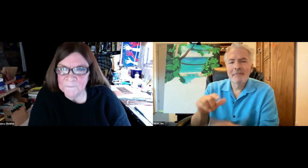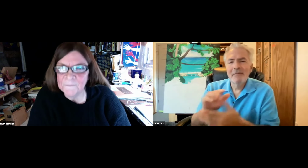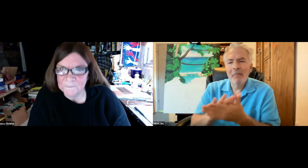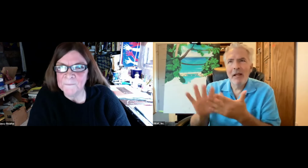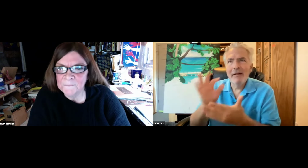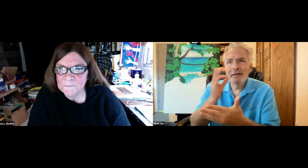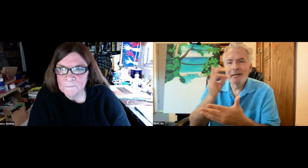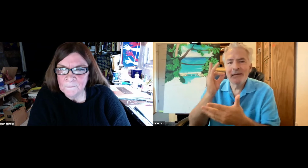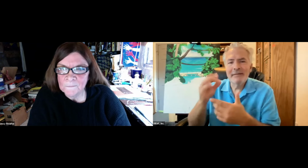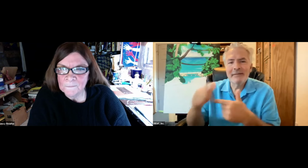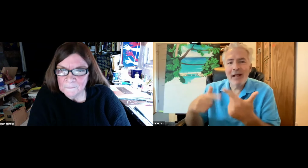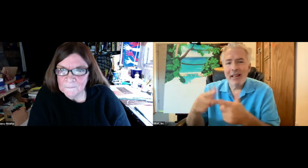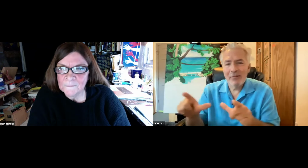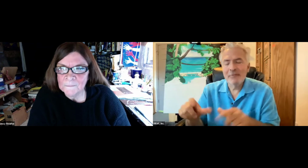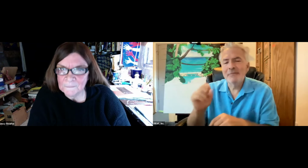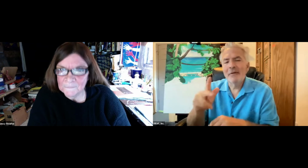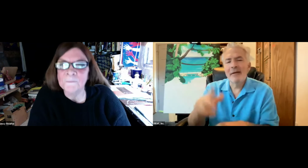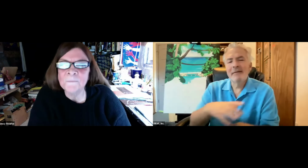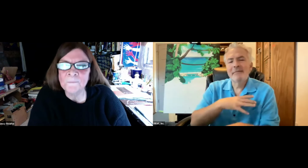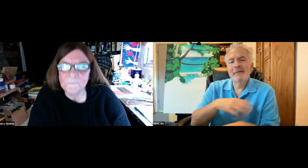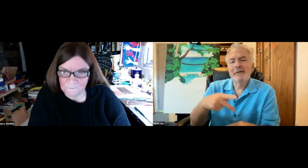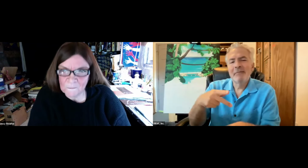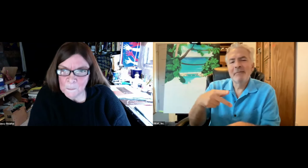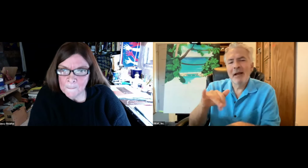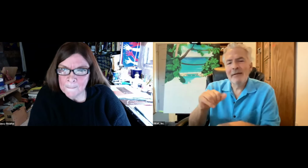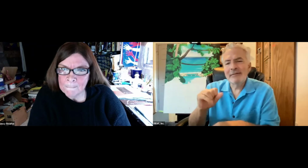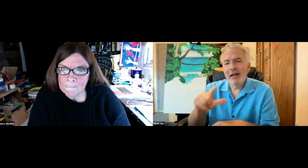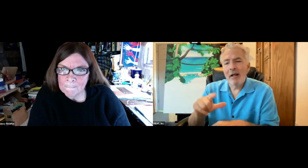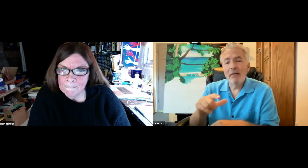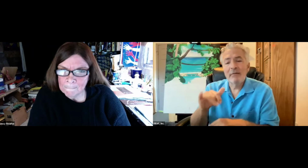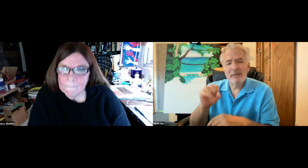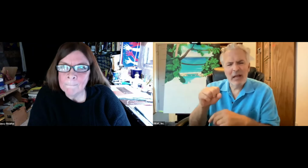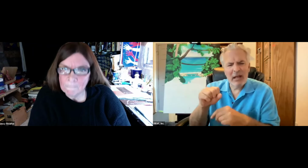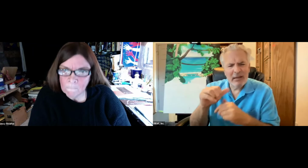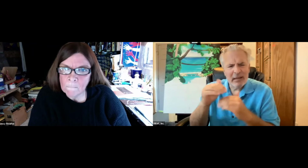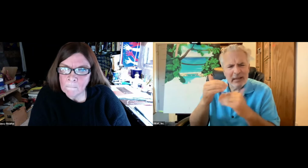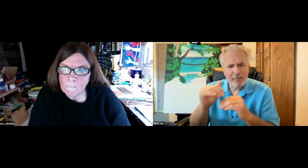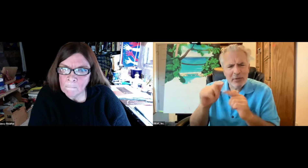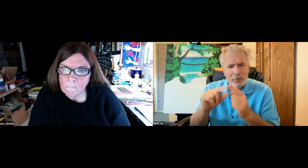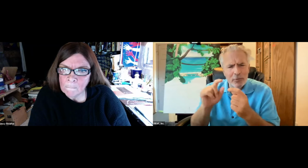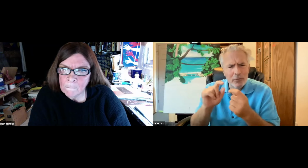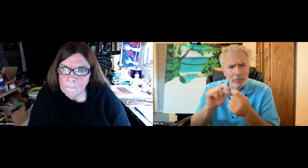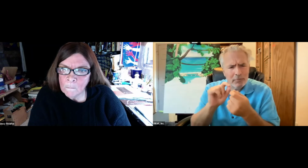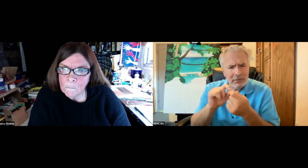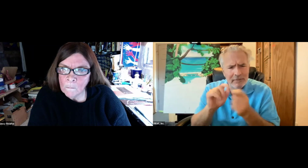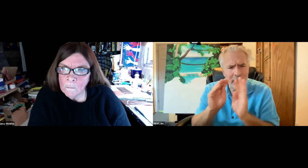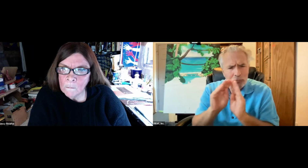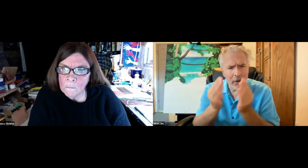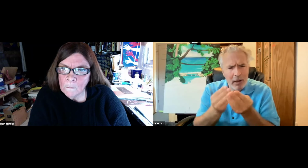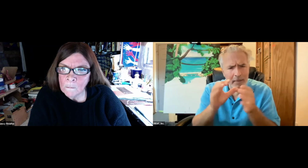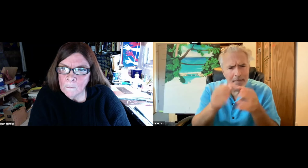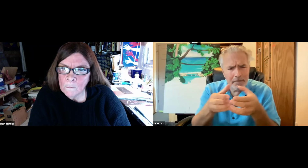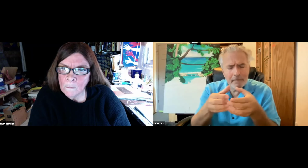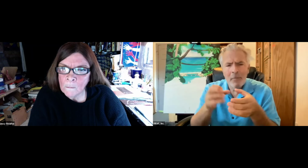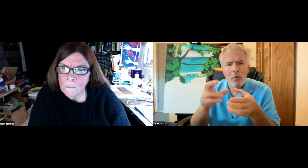P-I-S-L. Okay. Plains Indian Sign Language. Okay. P-I-S-L. Sure. P-I-S-L. Is that